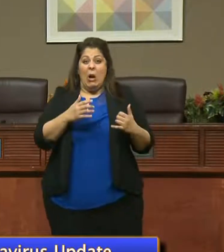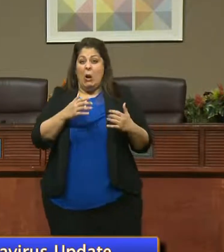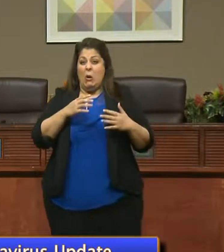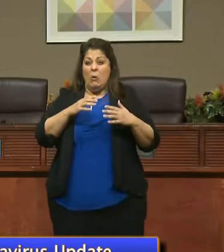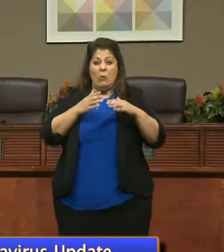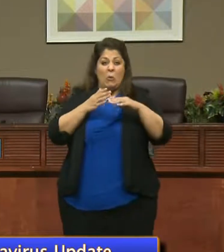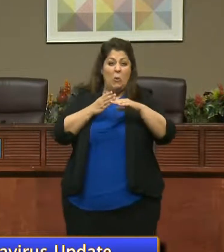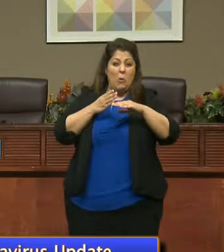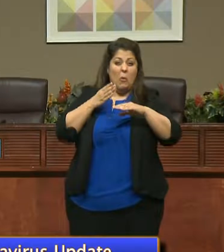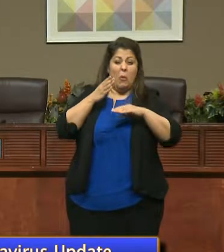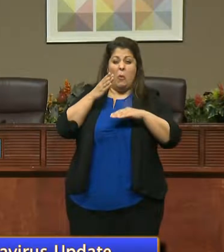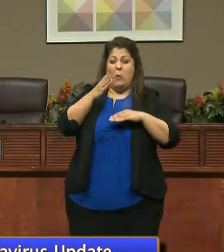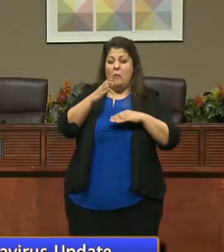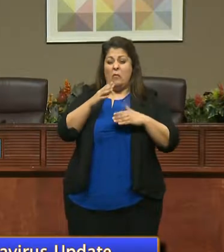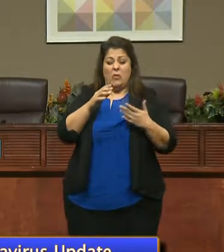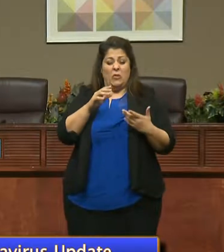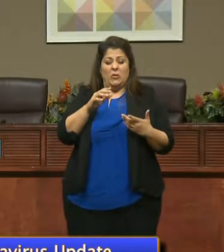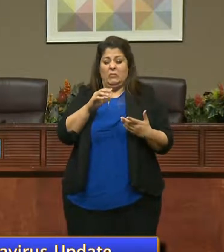10 days or so.